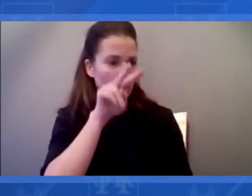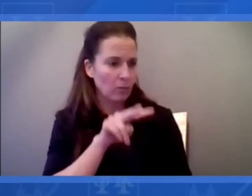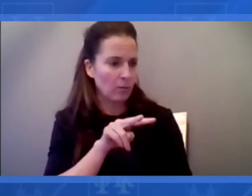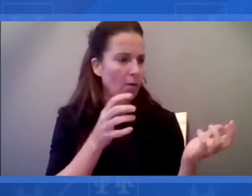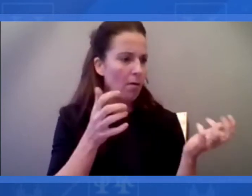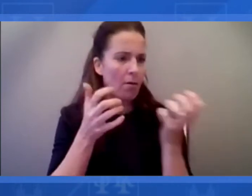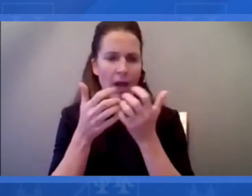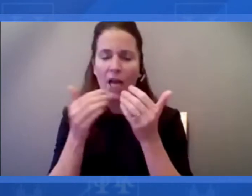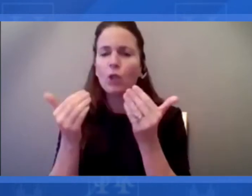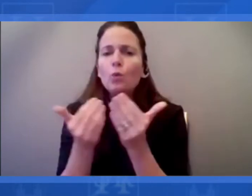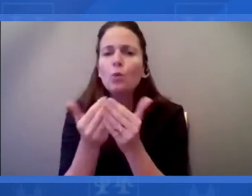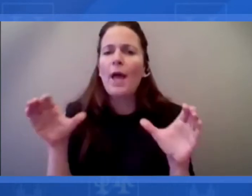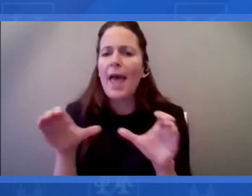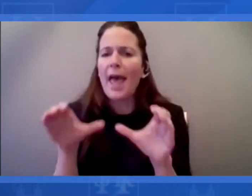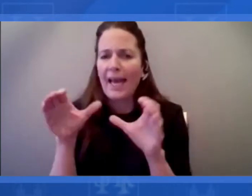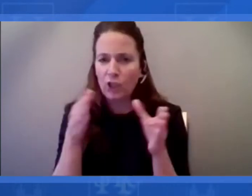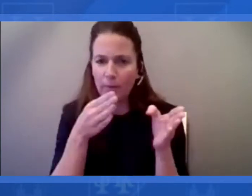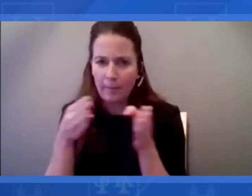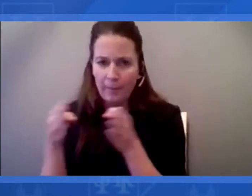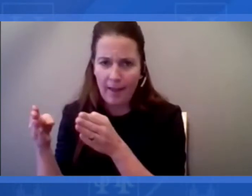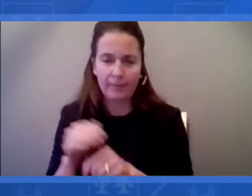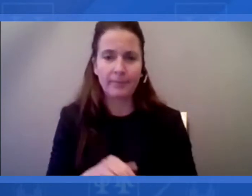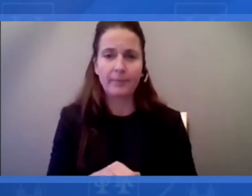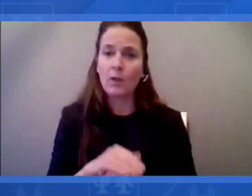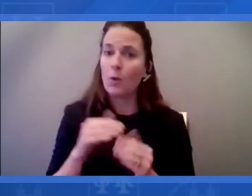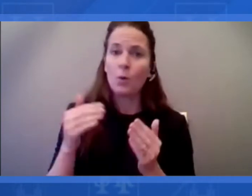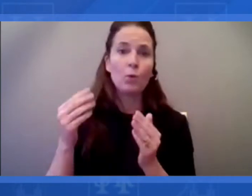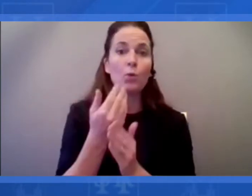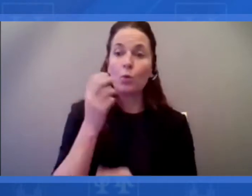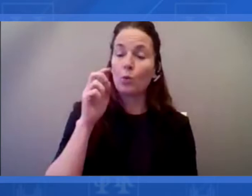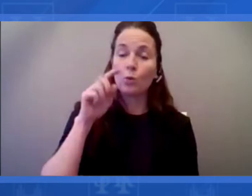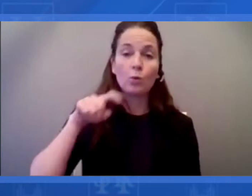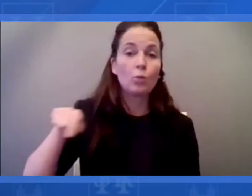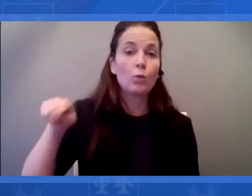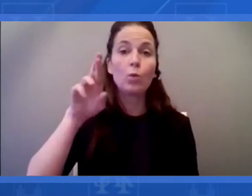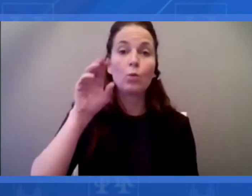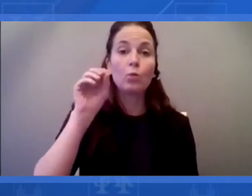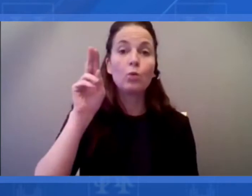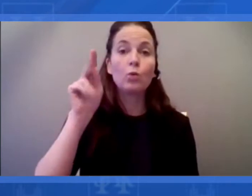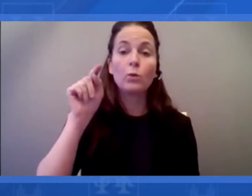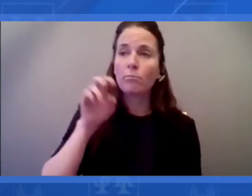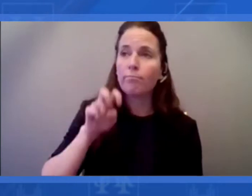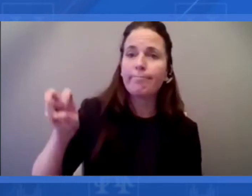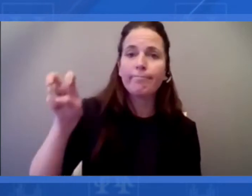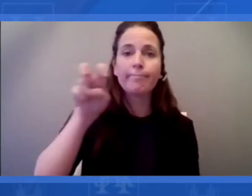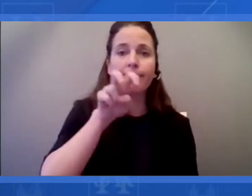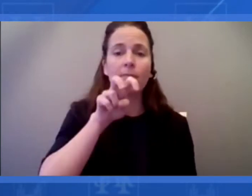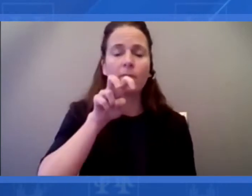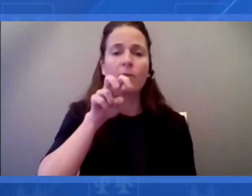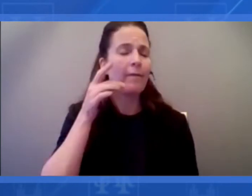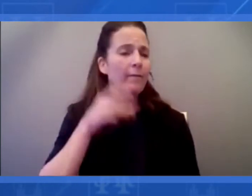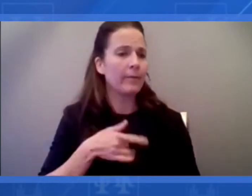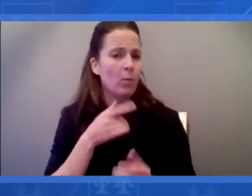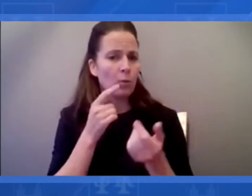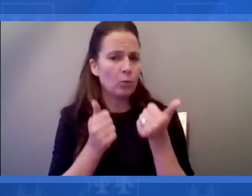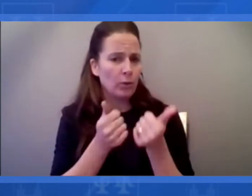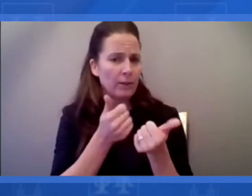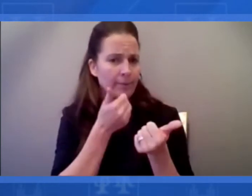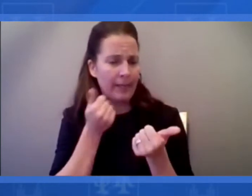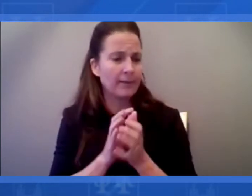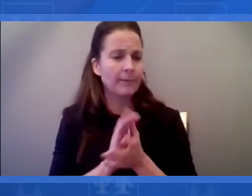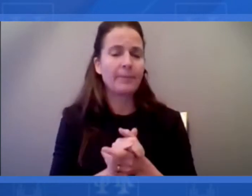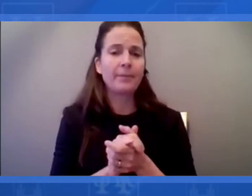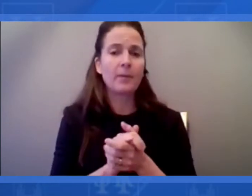features, a reconfigured network, and routes that will be implemented over time, as well as customer